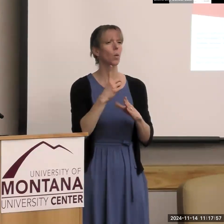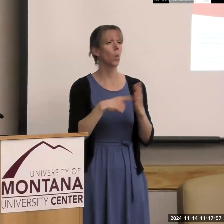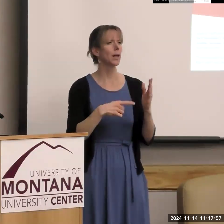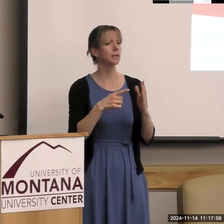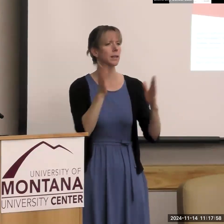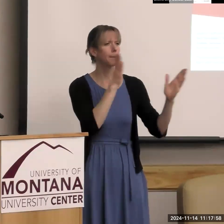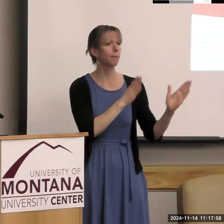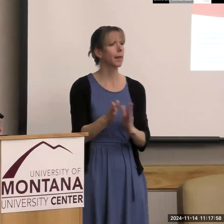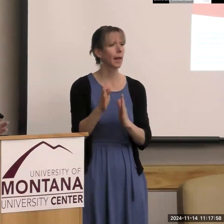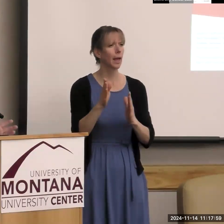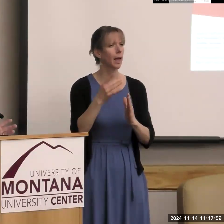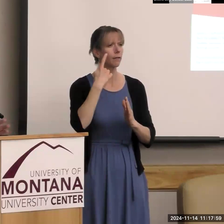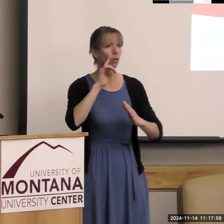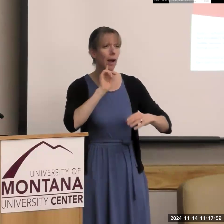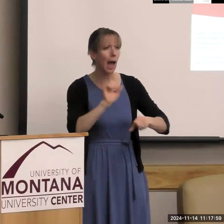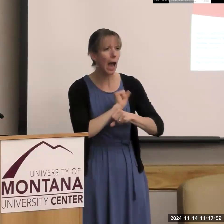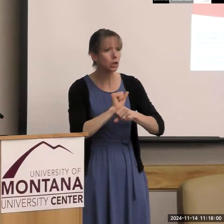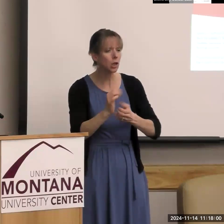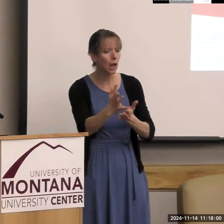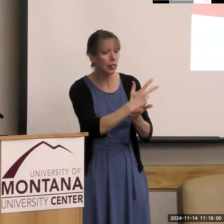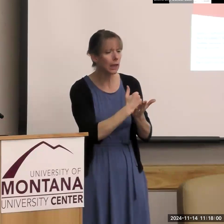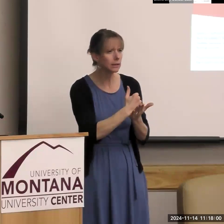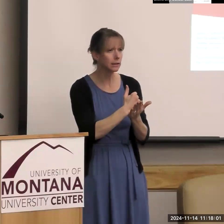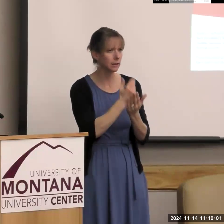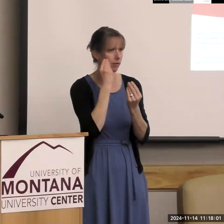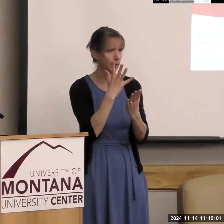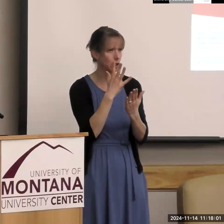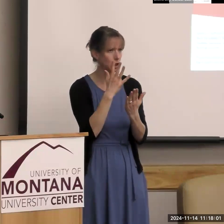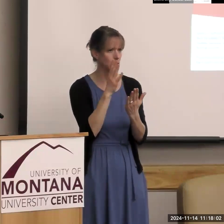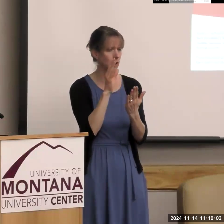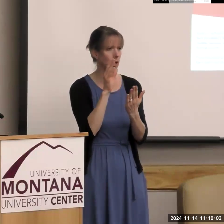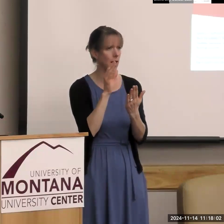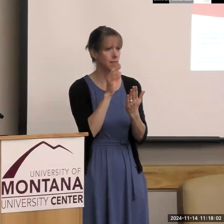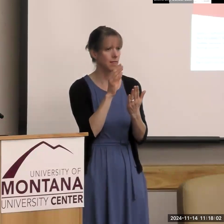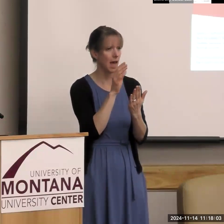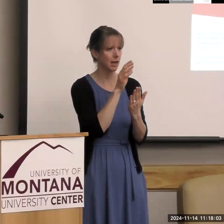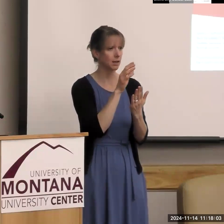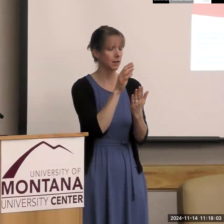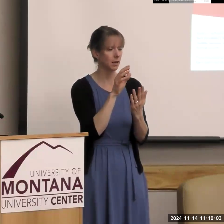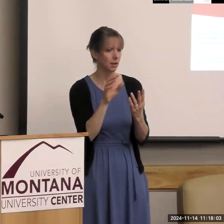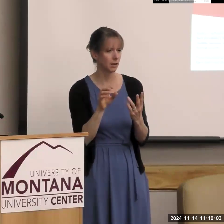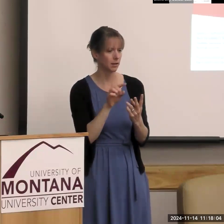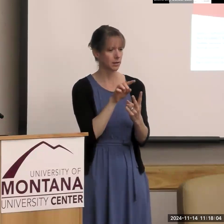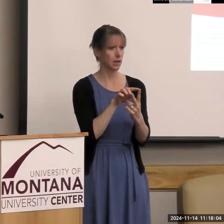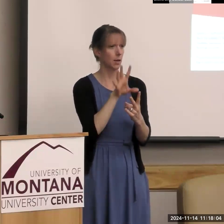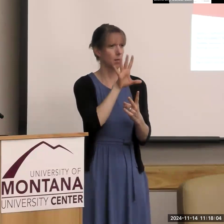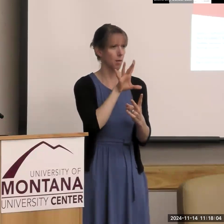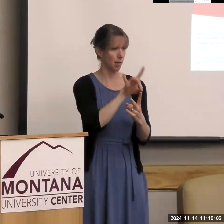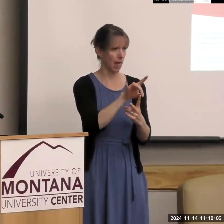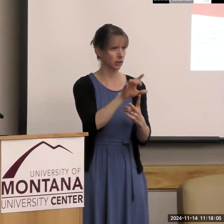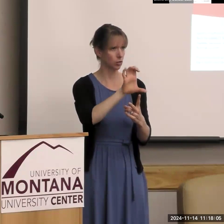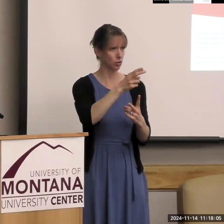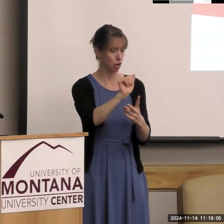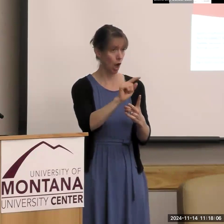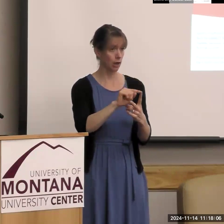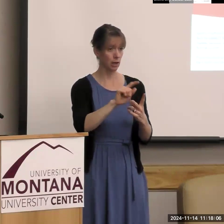plan for actually collecting information that feeds into the CHA that will let us know if we've moved the needle in